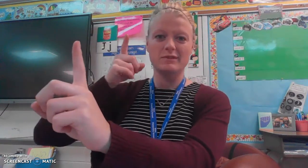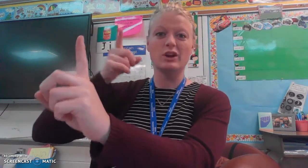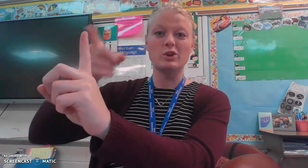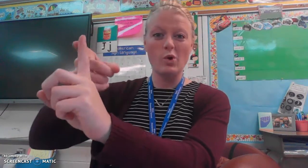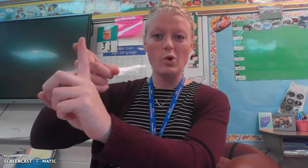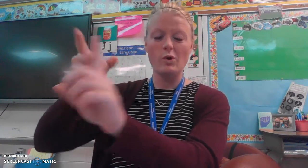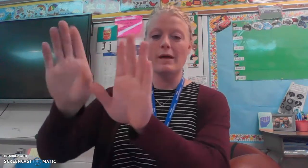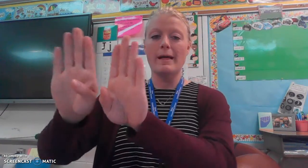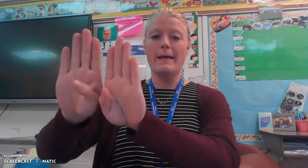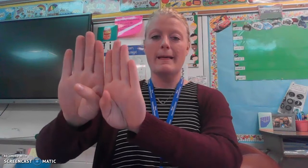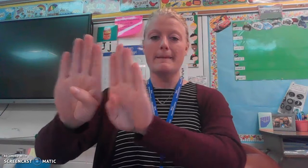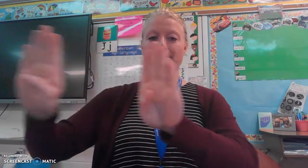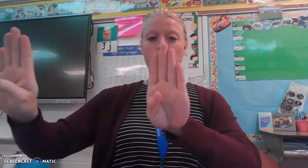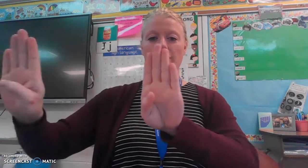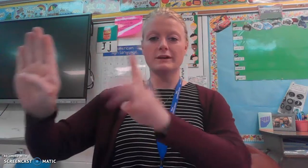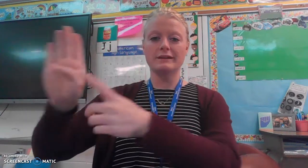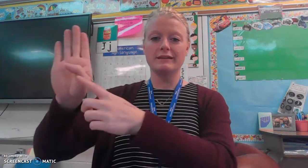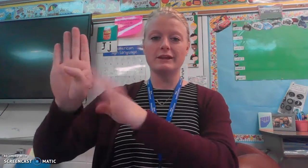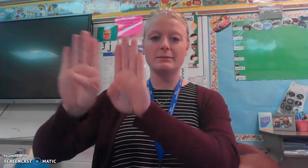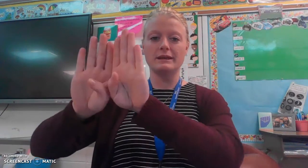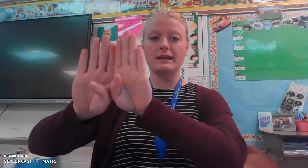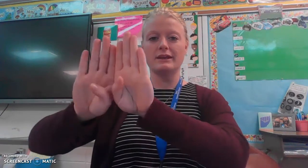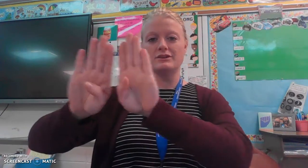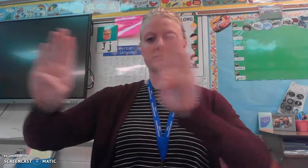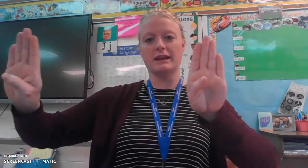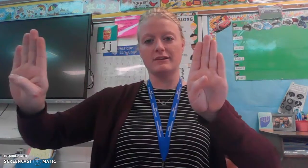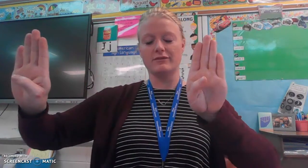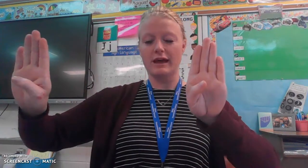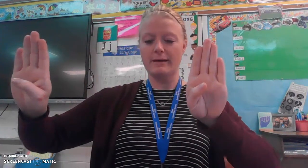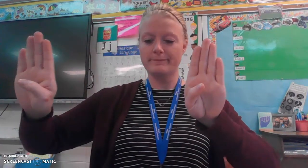A goal, and then board. Letter B hand just making a flat